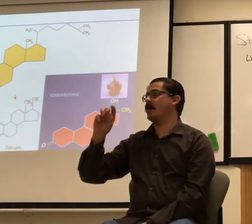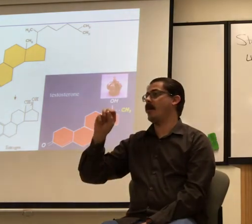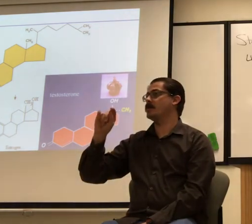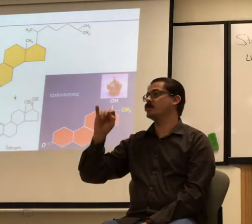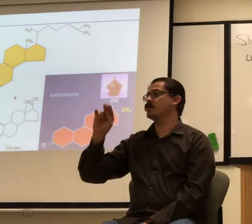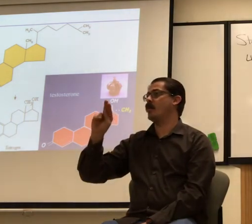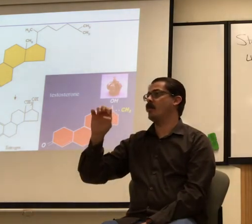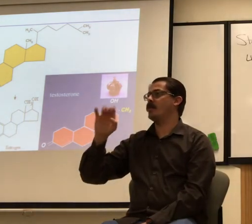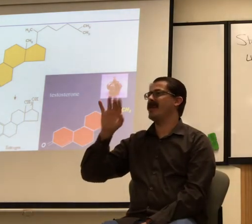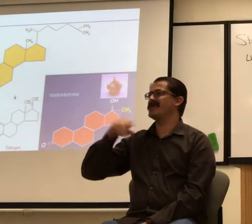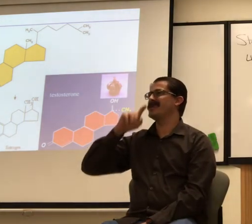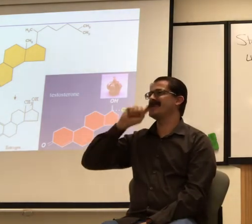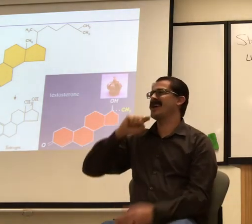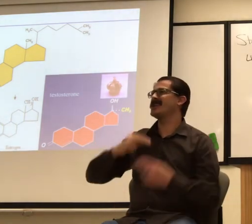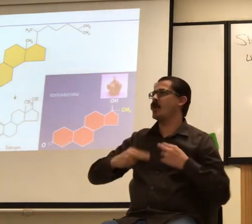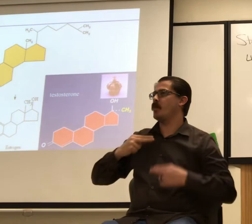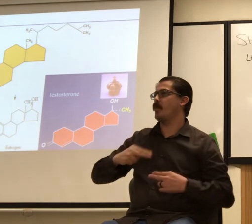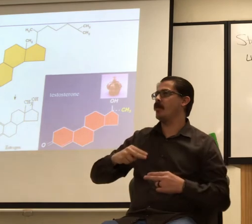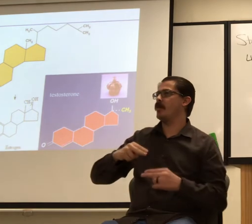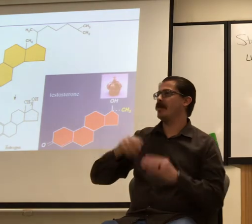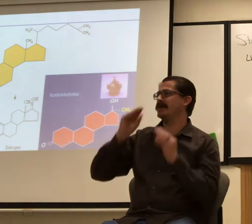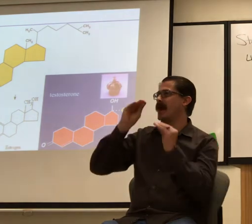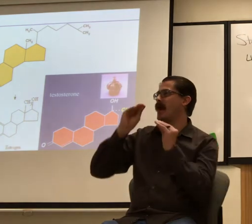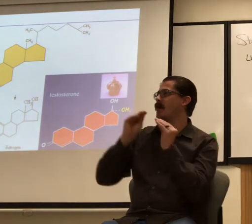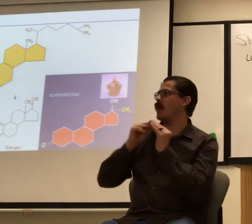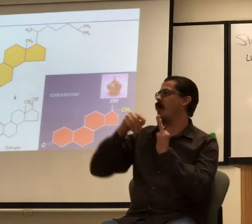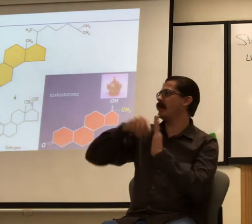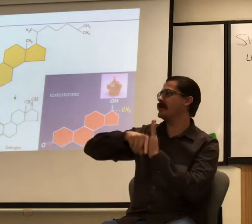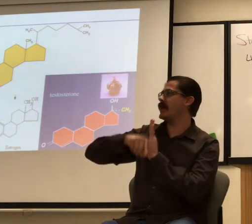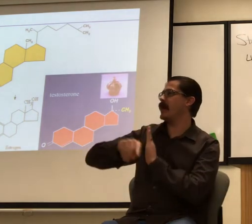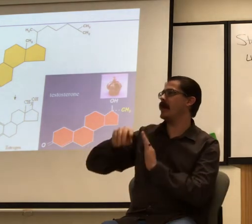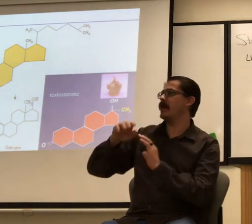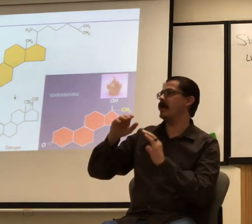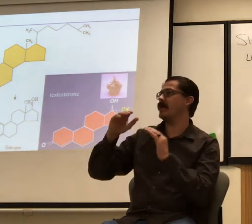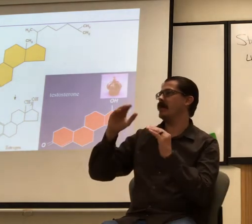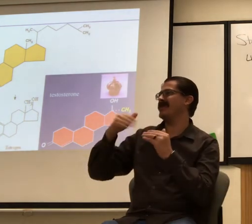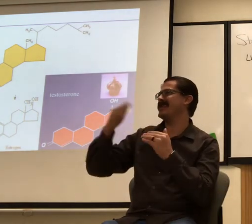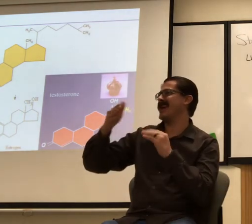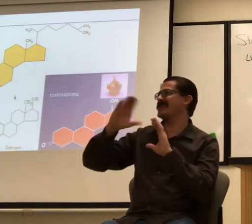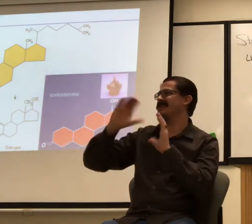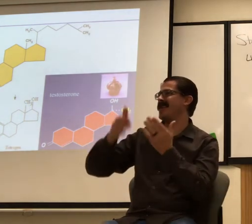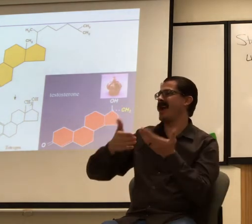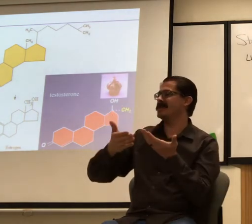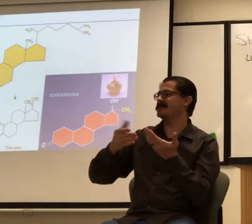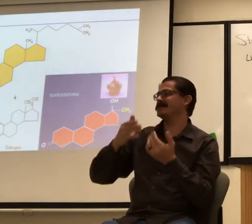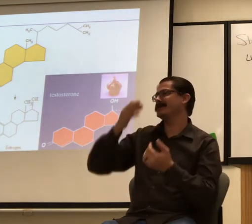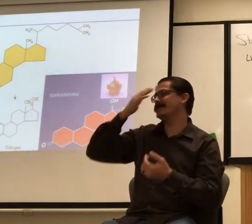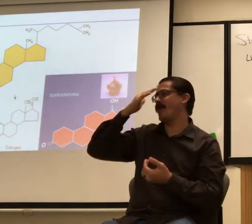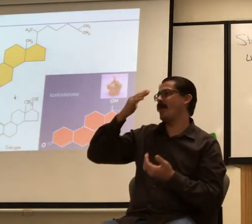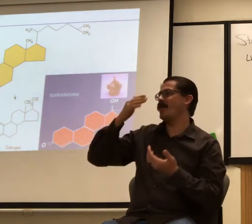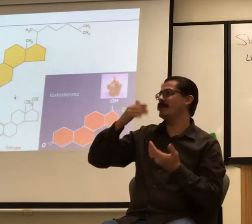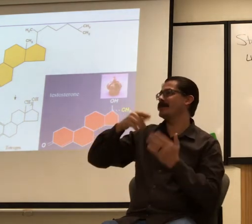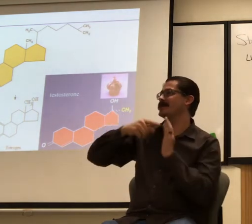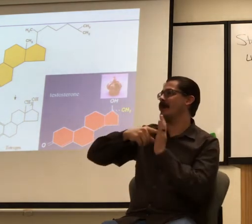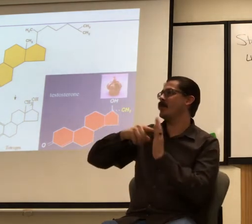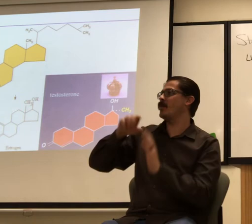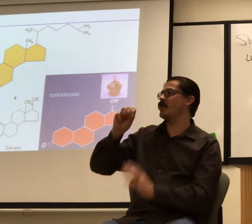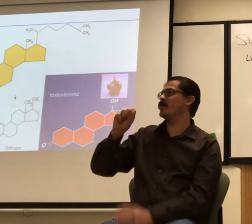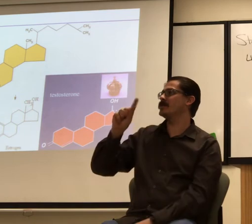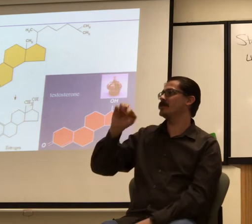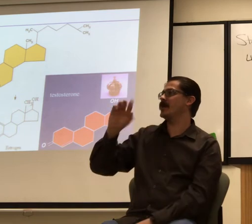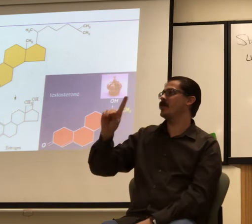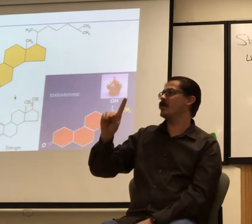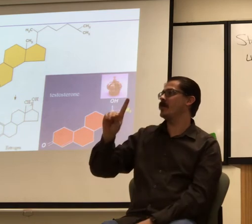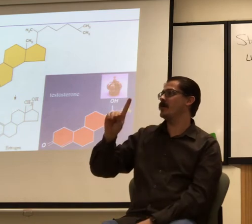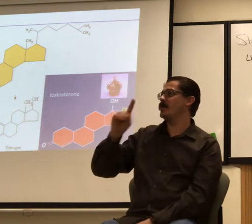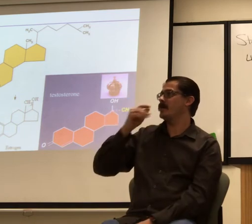The sex hormones are taught more in detail in BIOL431. Let's just kind of know them as examples of steroids. So steroid is the last